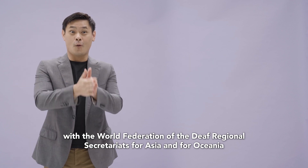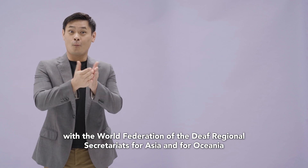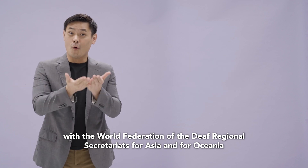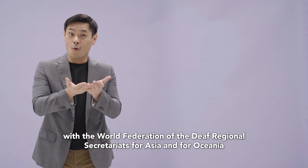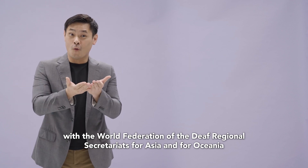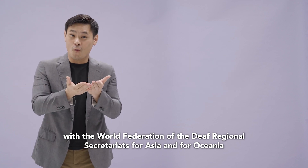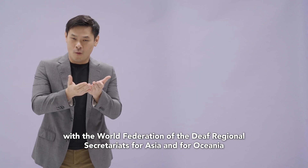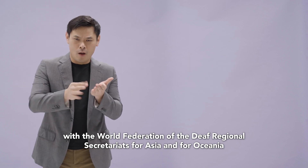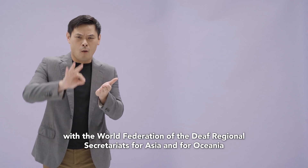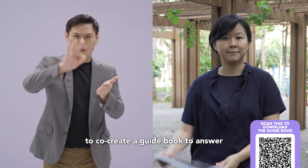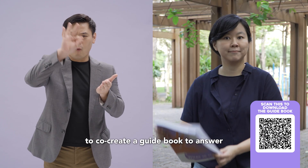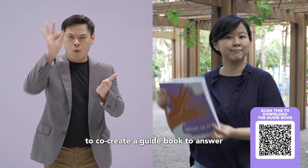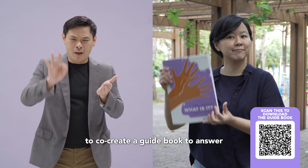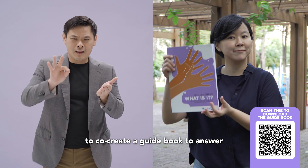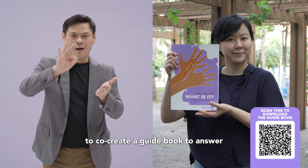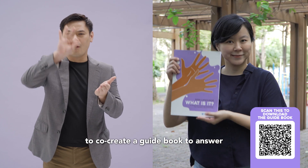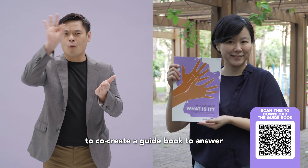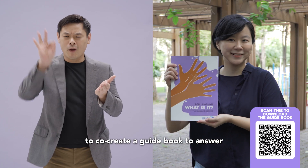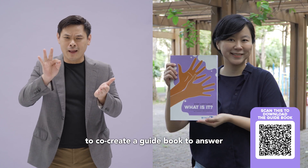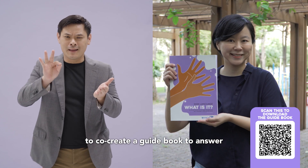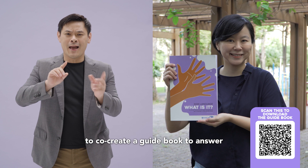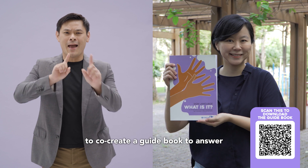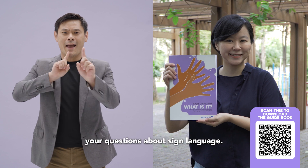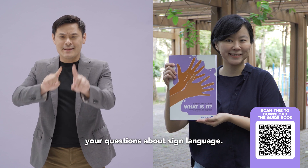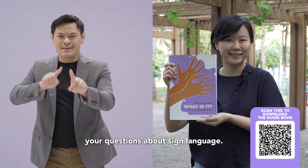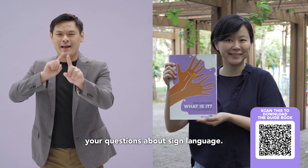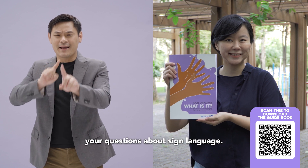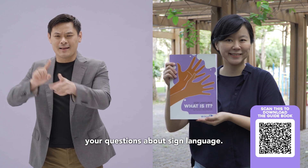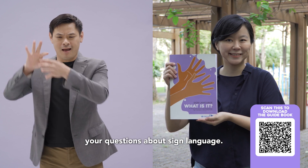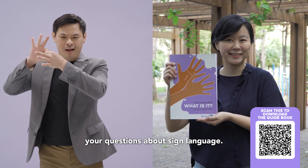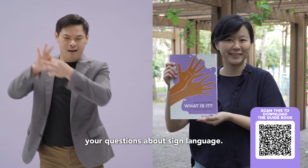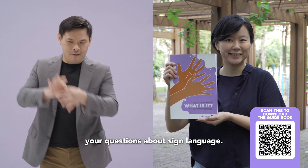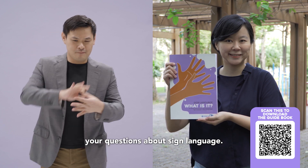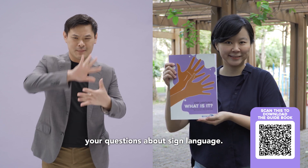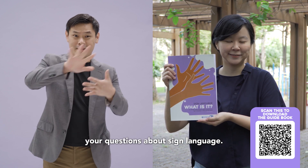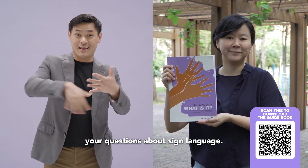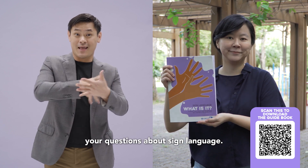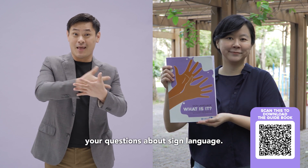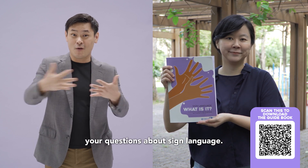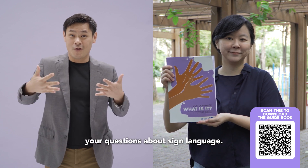Oceania to co-create a guidebook to answer your questions about sign language.